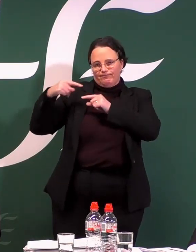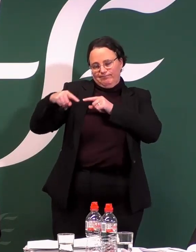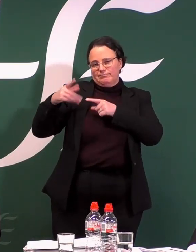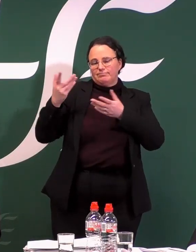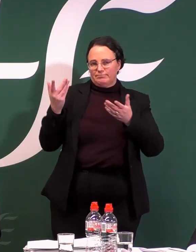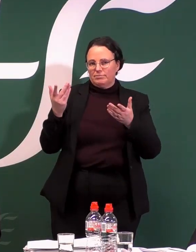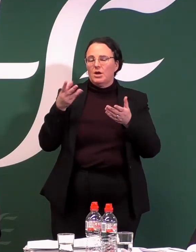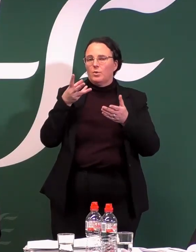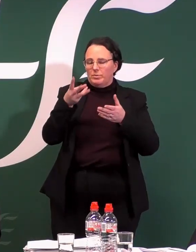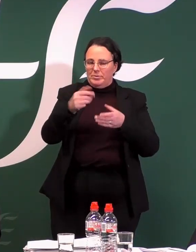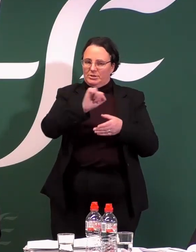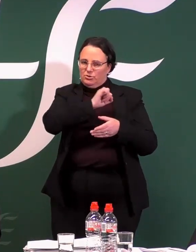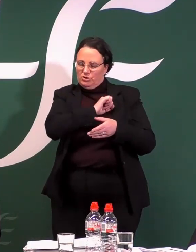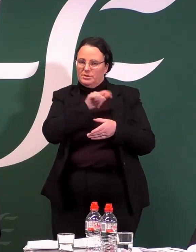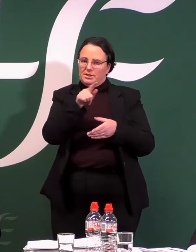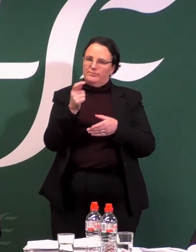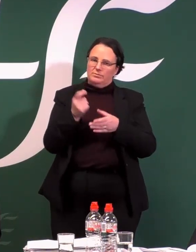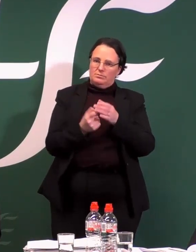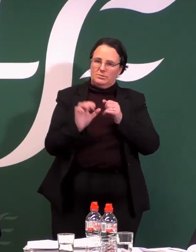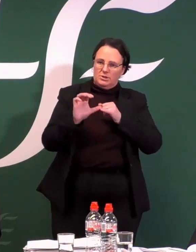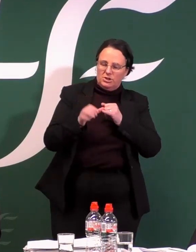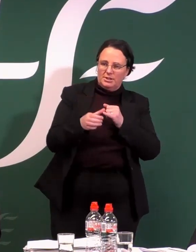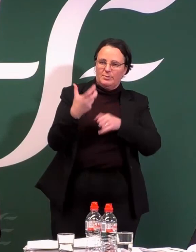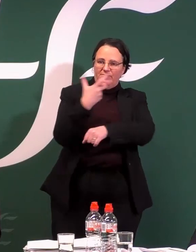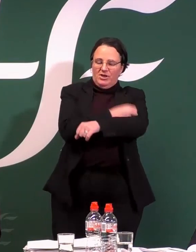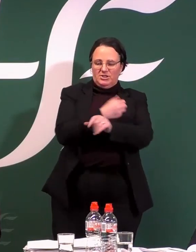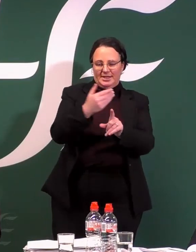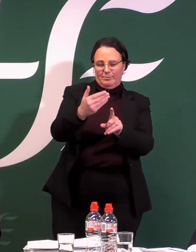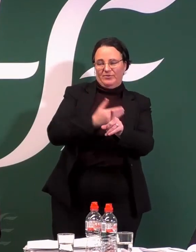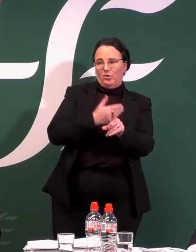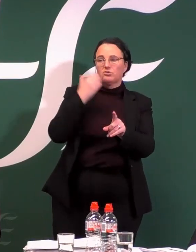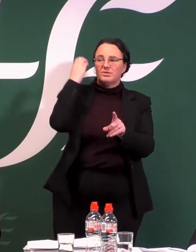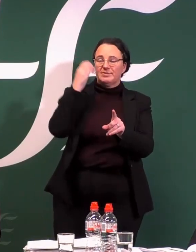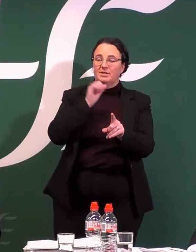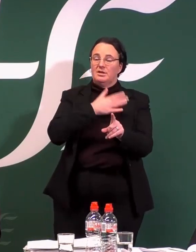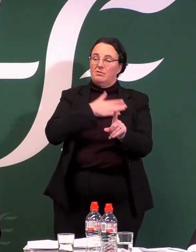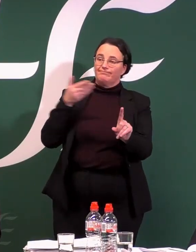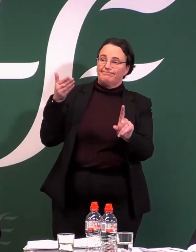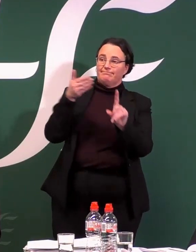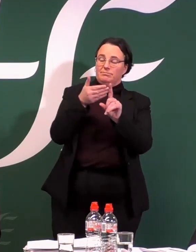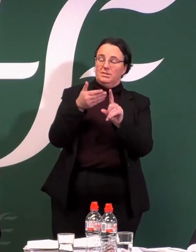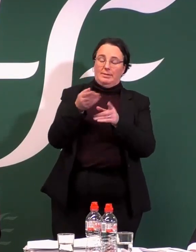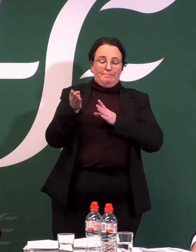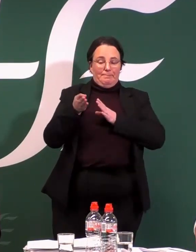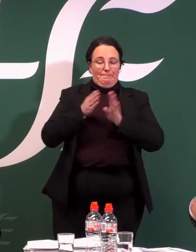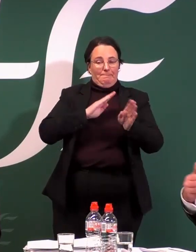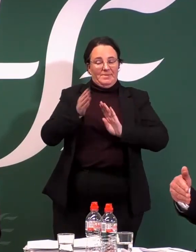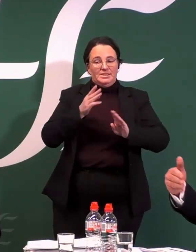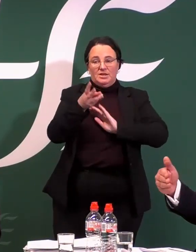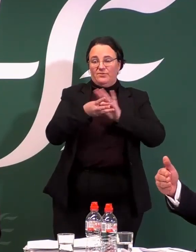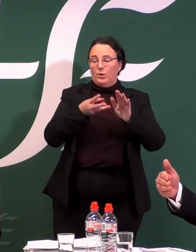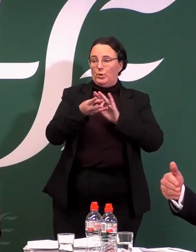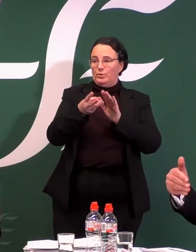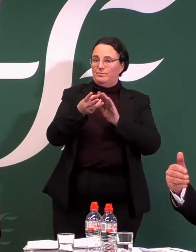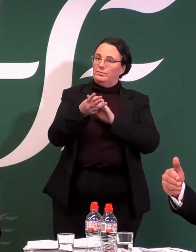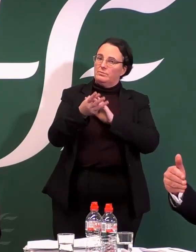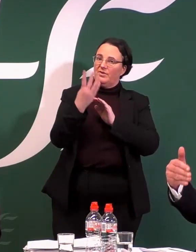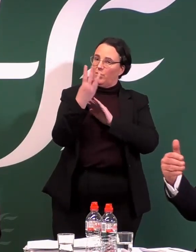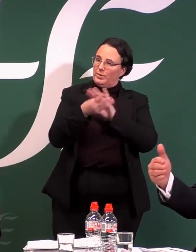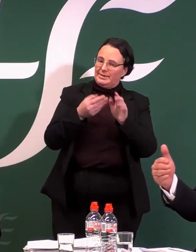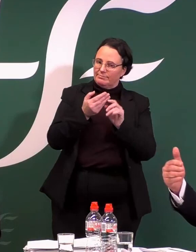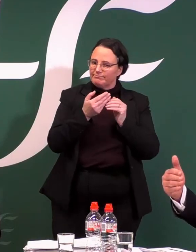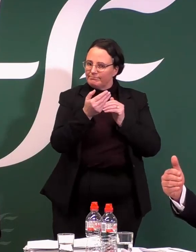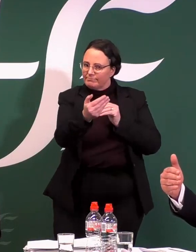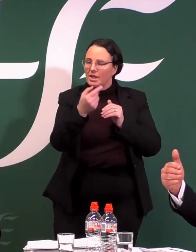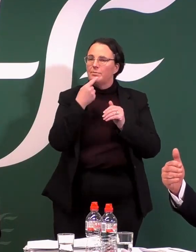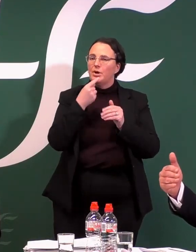to, we'll be making sure that they have that opportunity to be vaccinated this side of Christmas. That's our target, so it's a busy 4 weeks ahead. But in terms of committing dates, what we'll do is